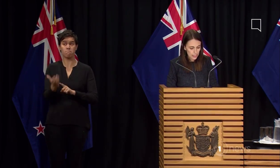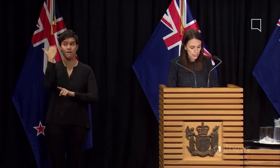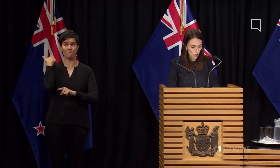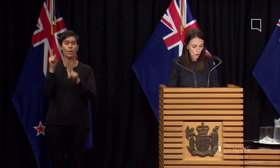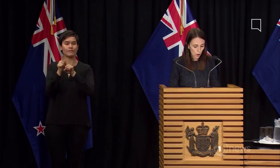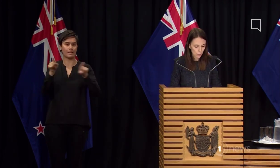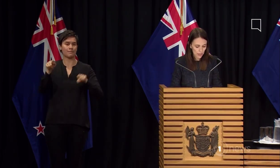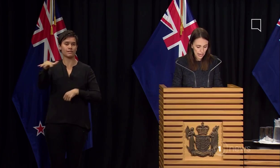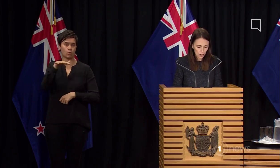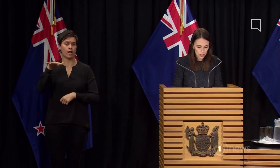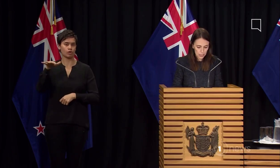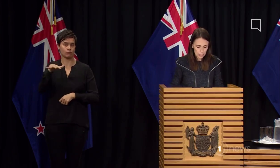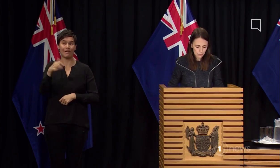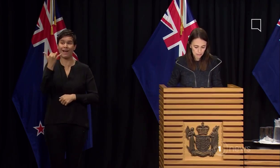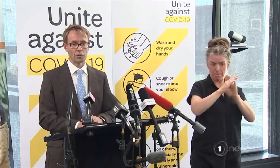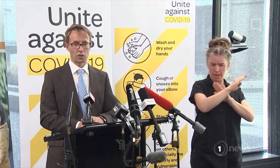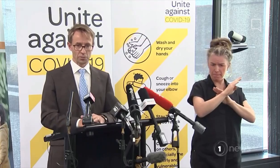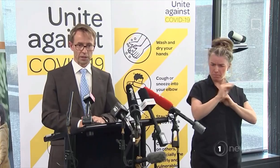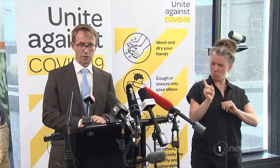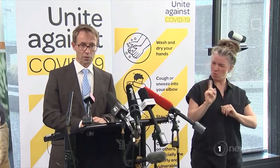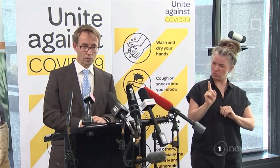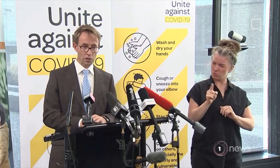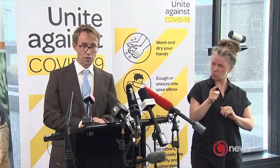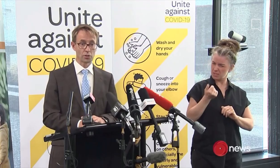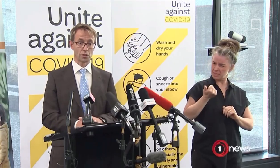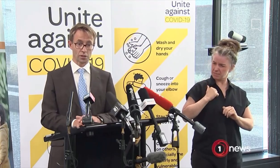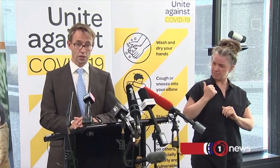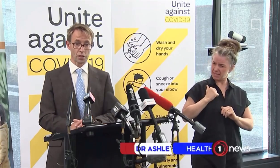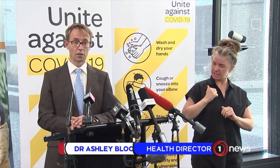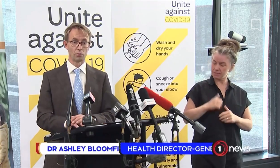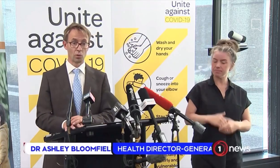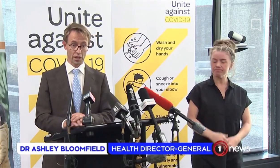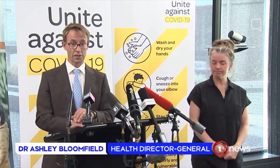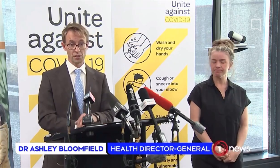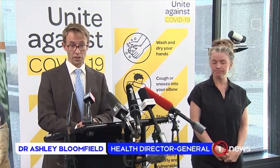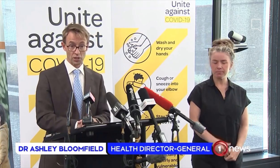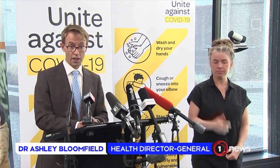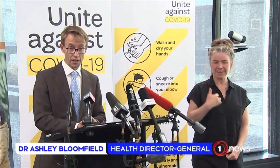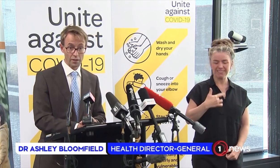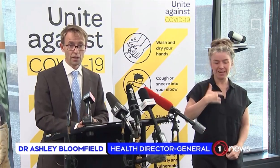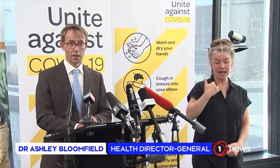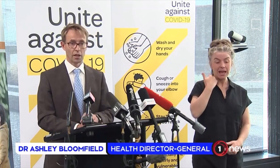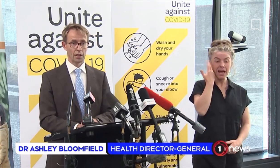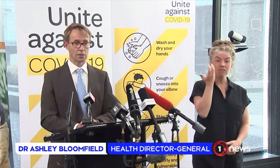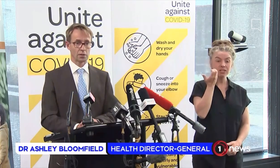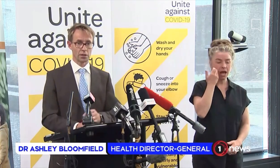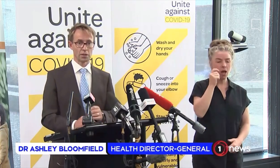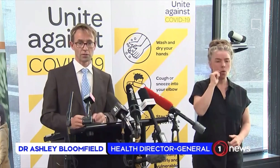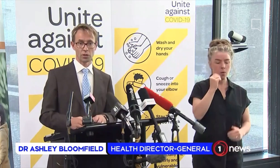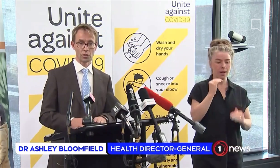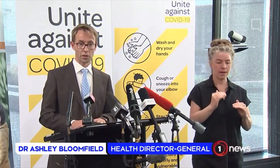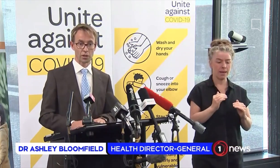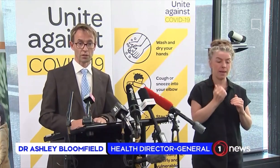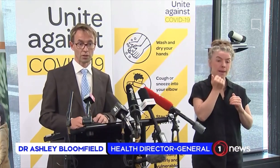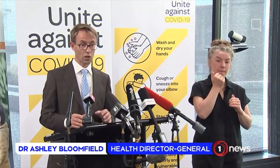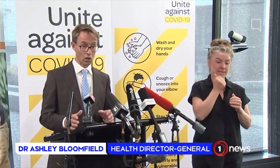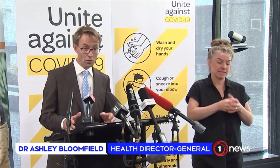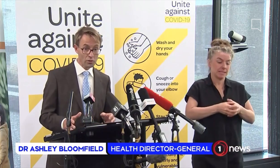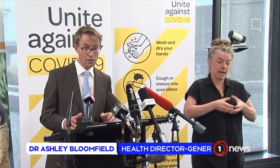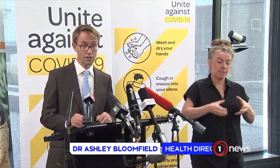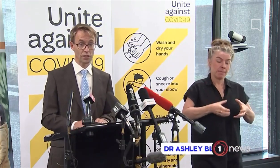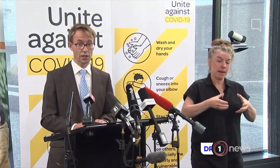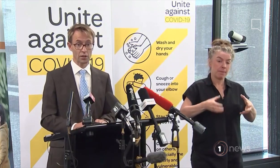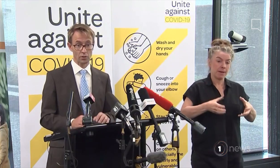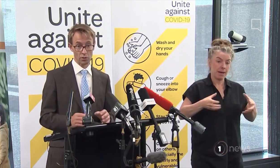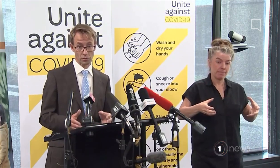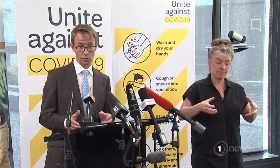the virus has overwhelmed their health system. I would expect that we will continue to see more cases each day. And again, we're doing a lot